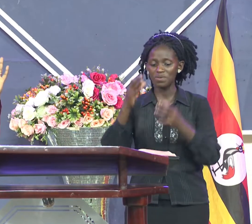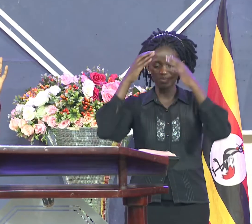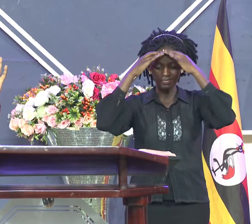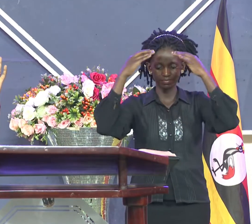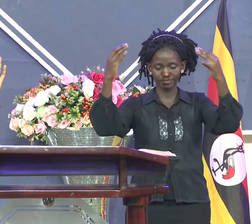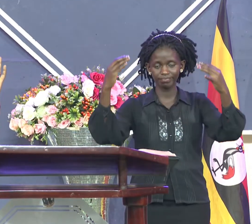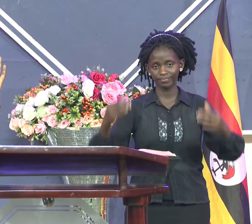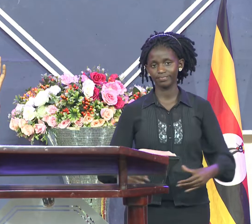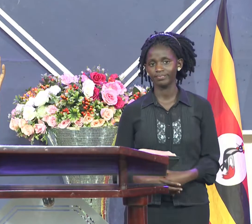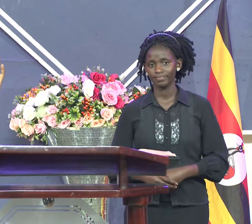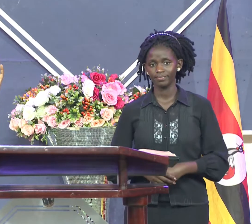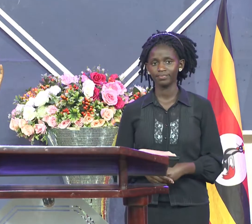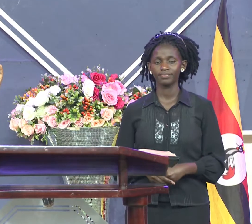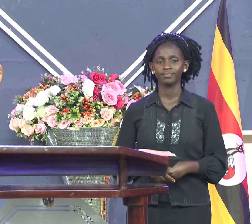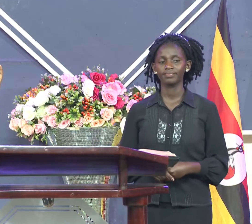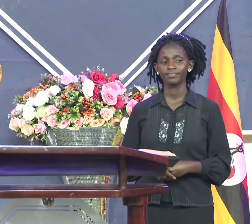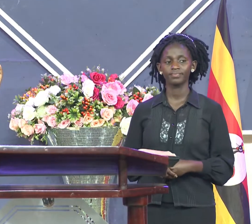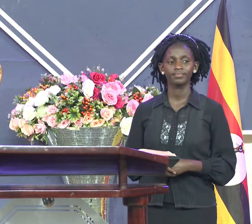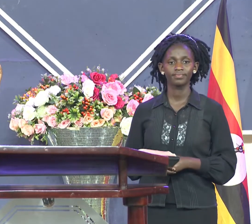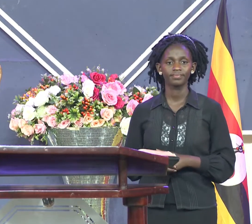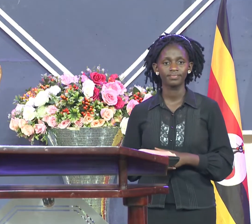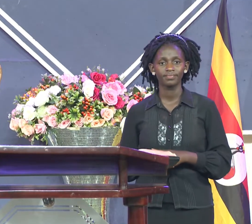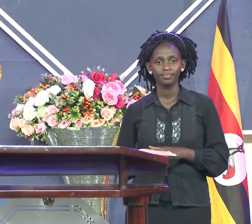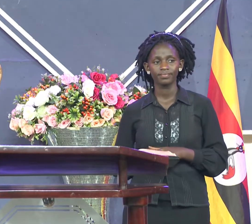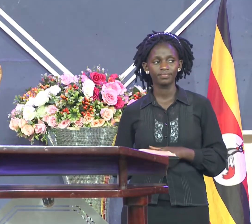But yet at the end, these children are